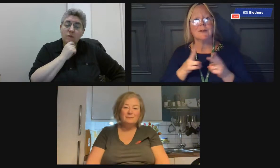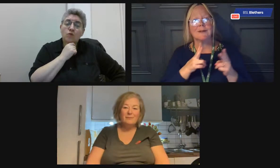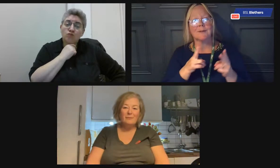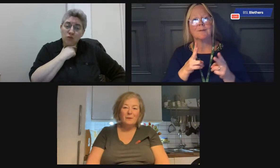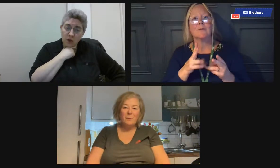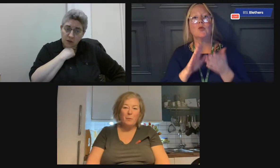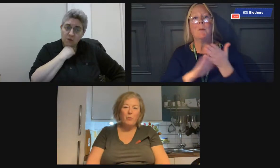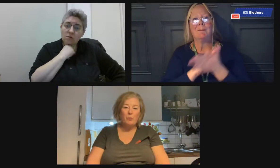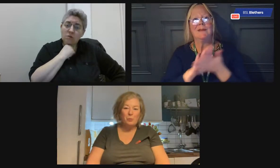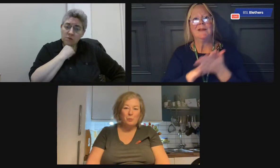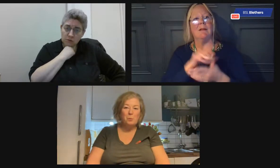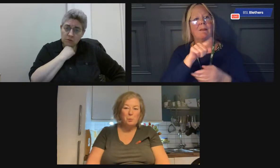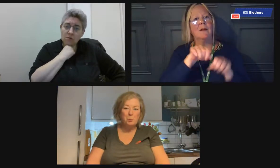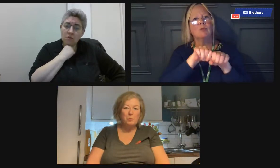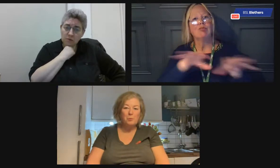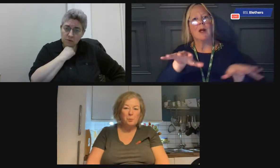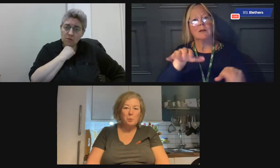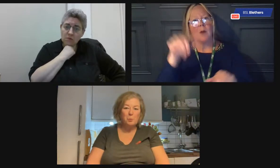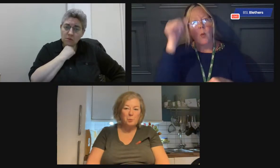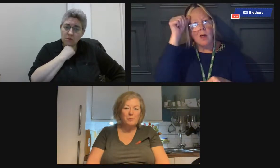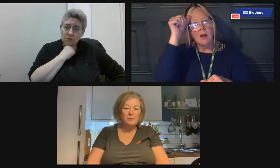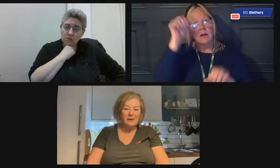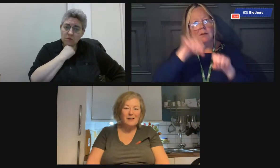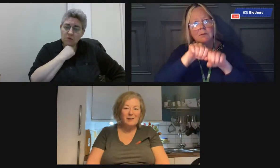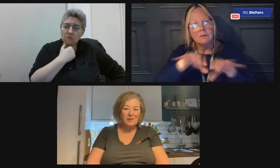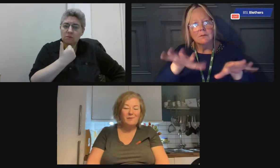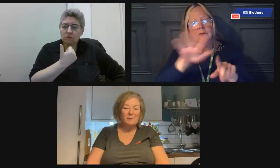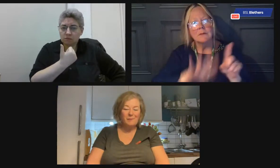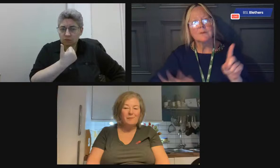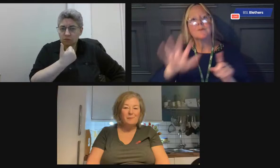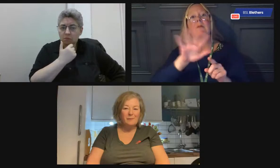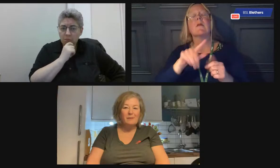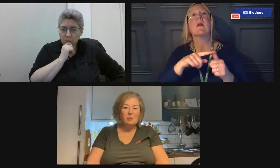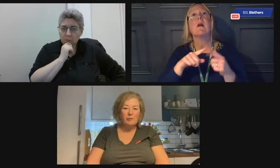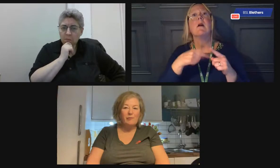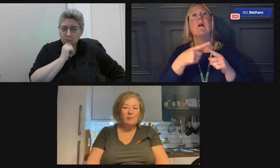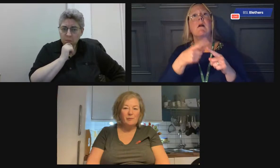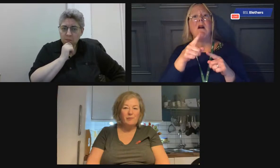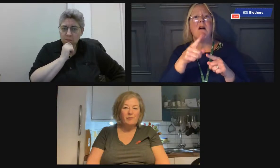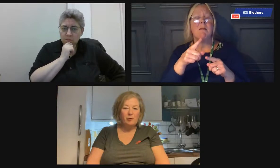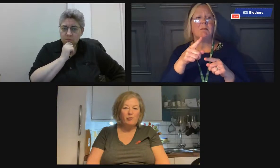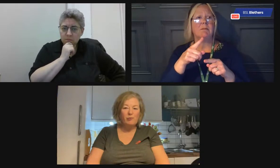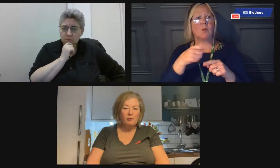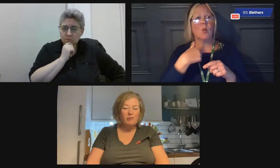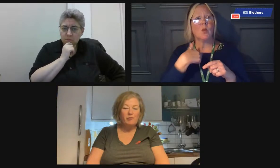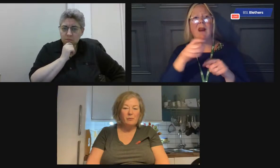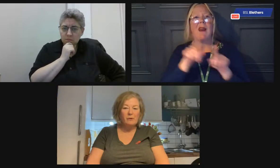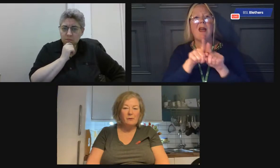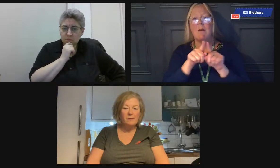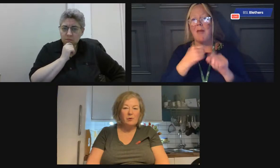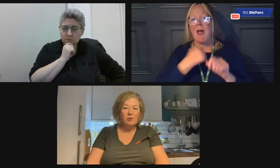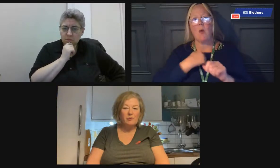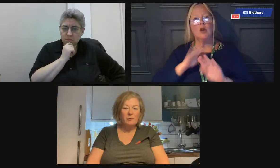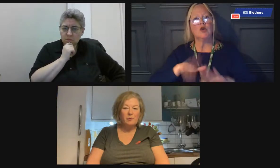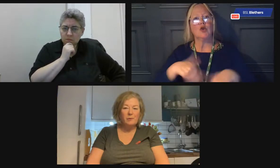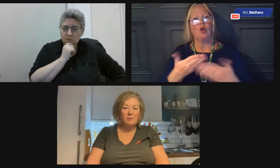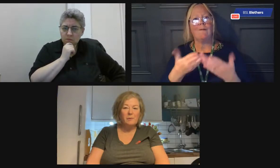great relationships with the interpreters around us. They help us to spread awareness of our